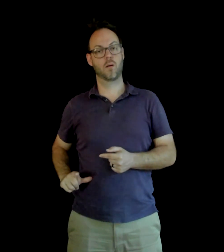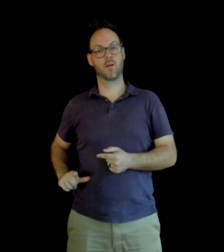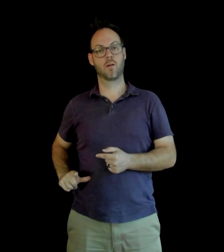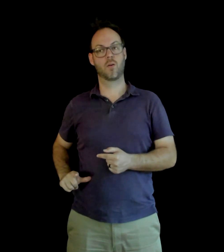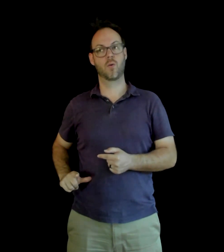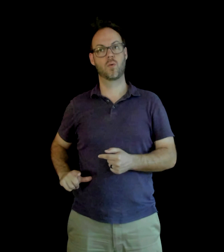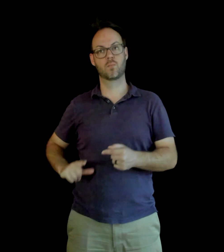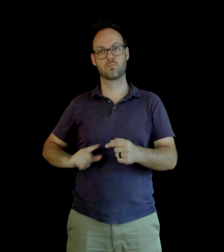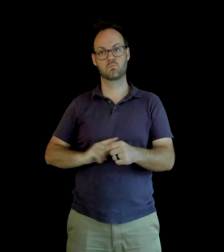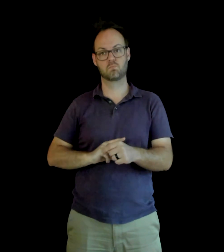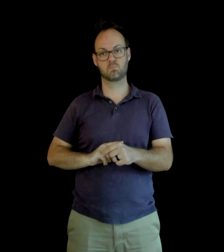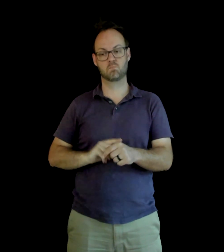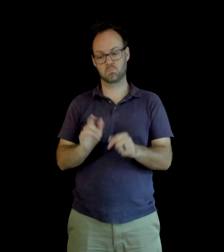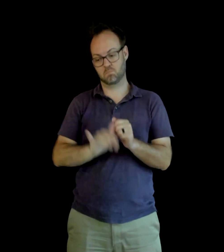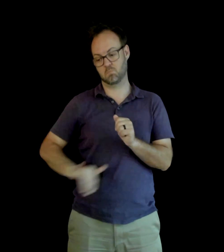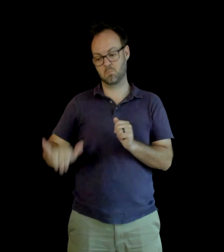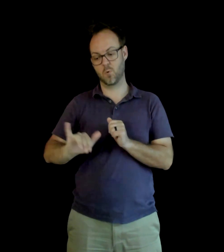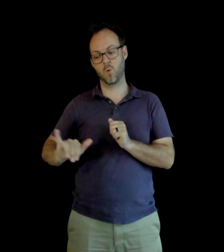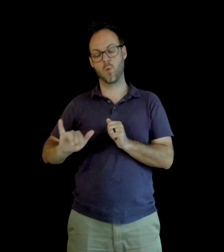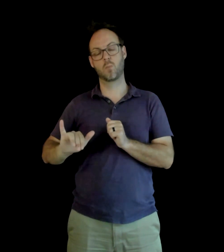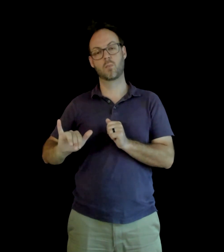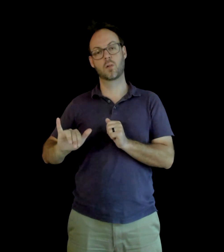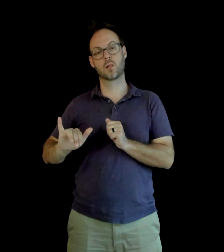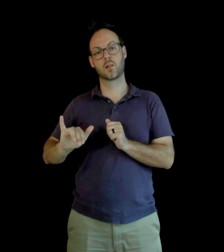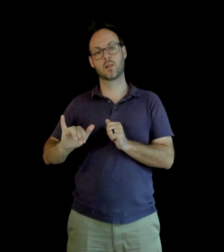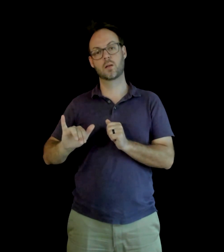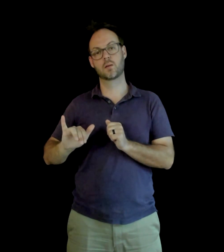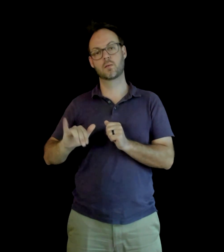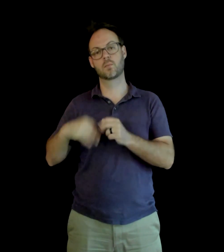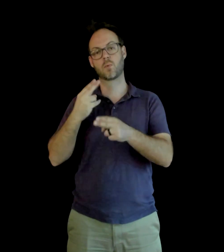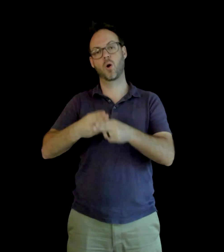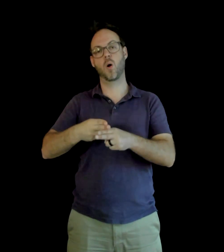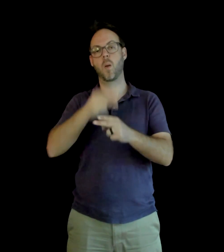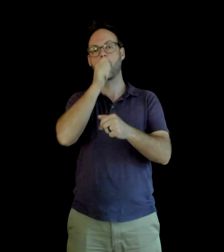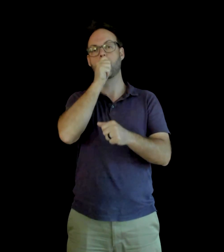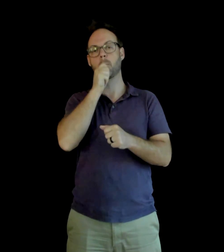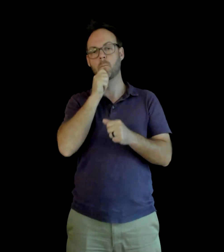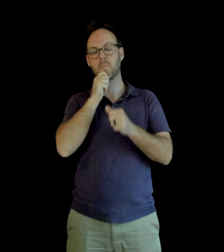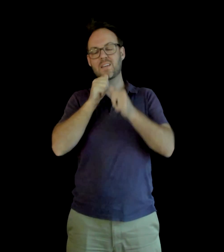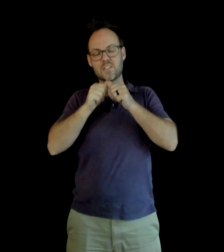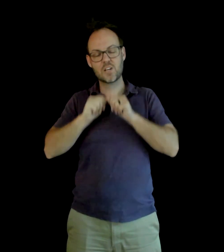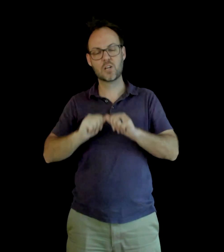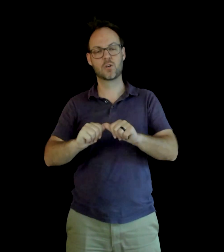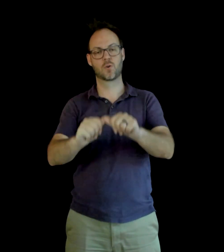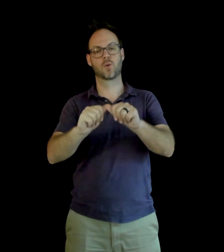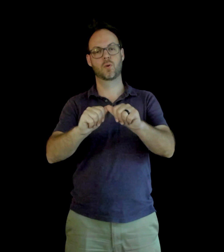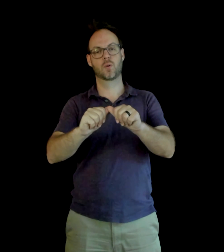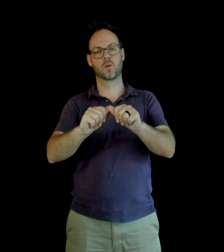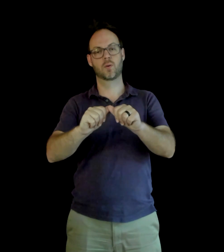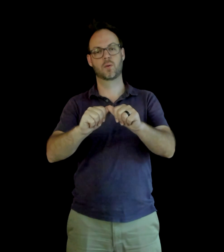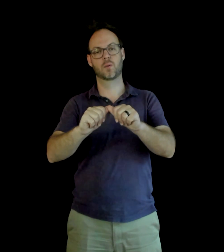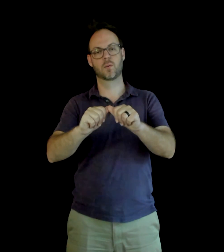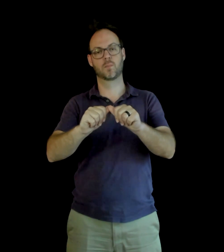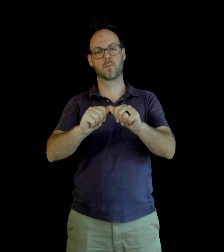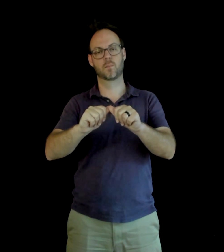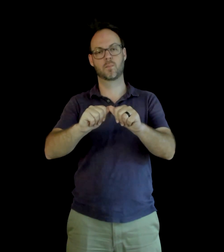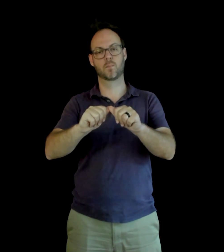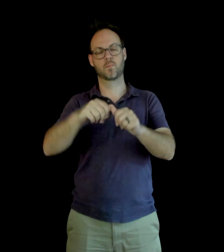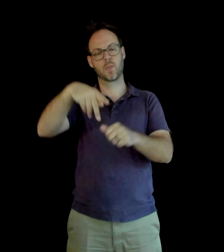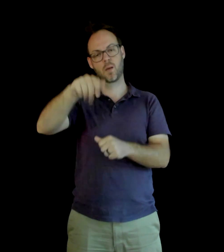Lord is usually referred to as patient endurance in Scripture.